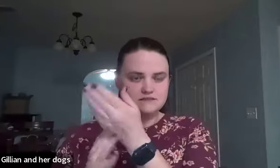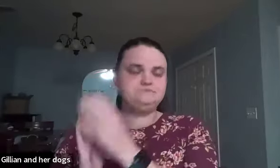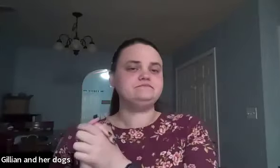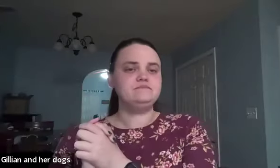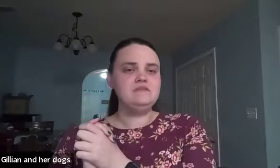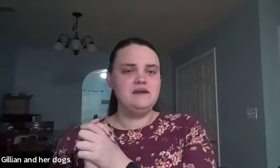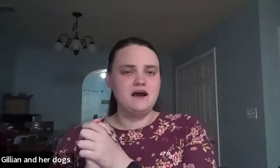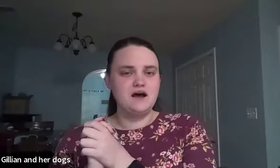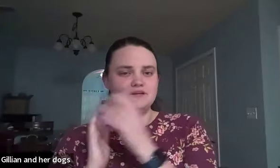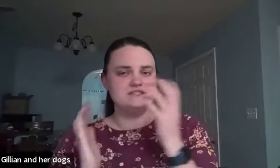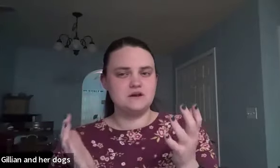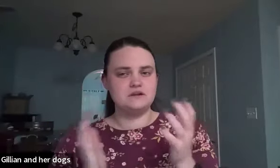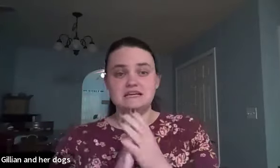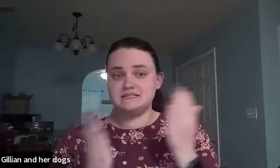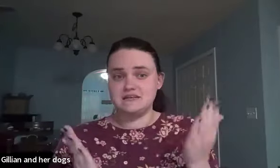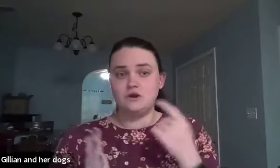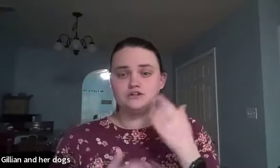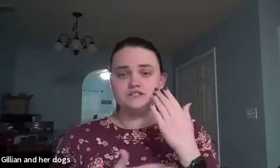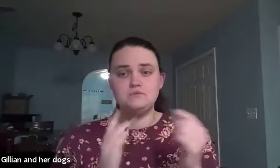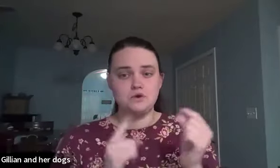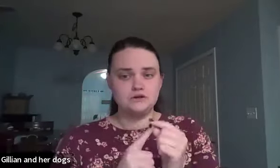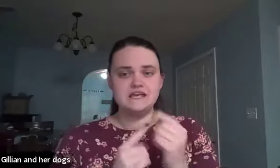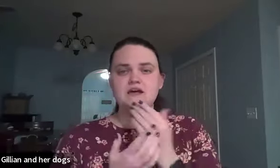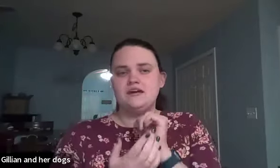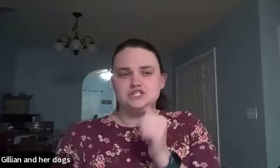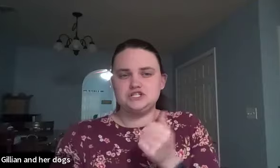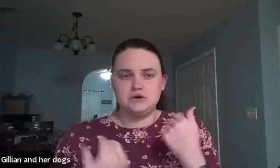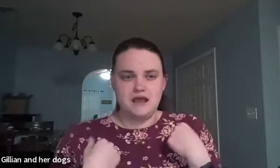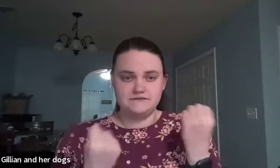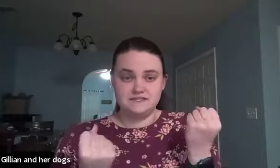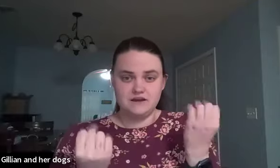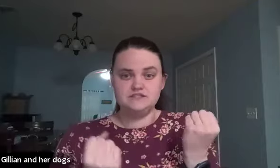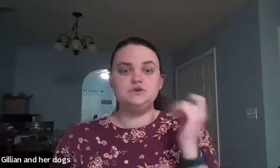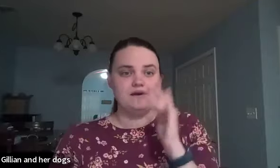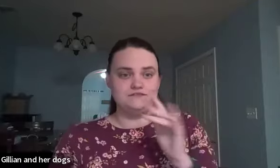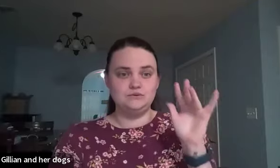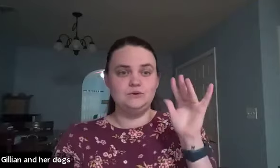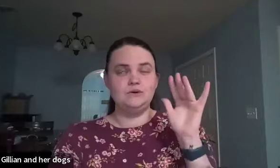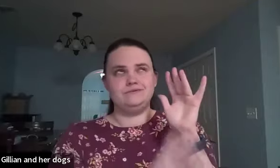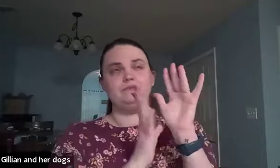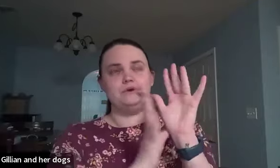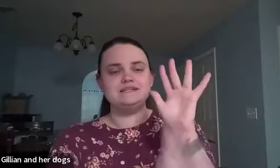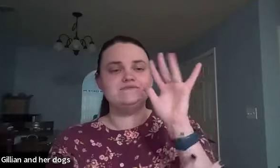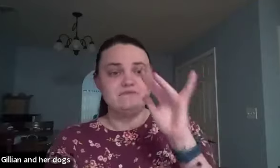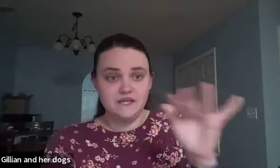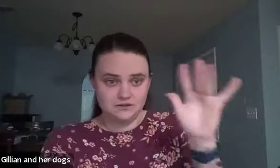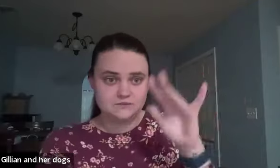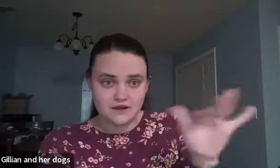across. And so, because like I said, there are some words that just don't have signs. So the word is finger